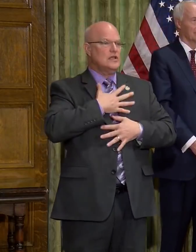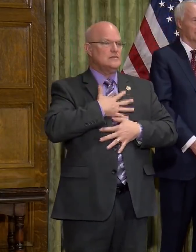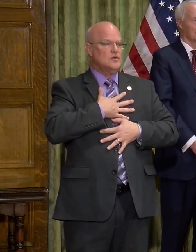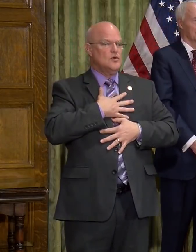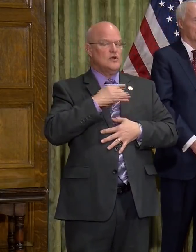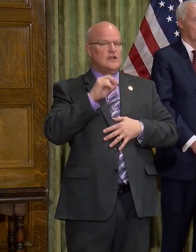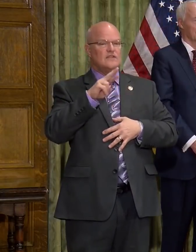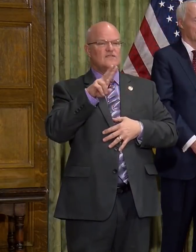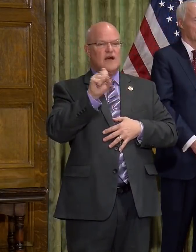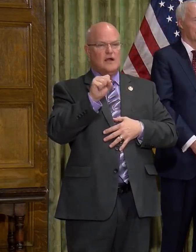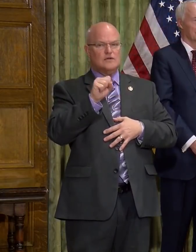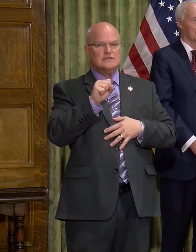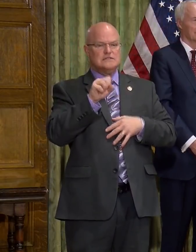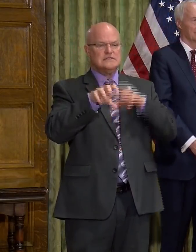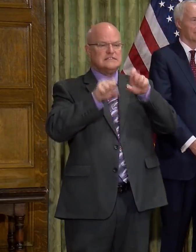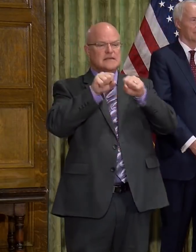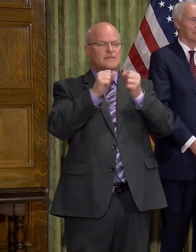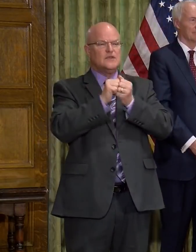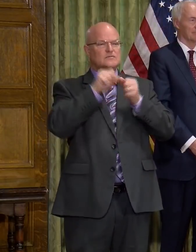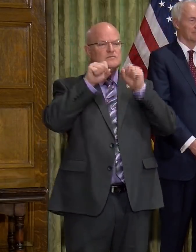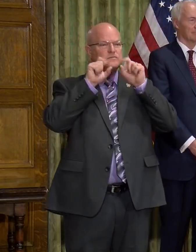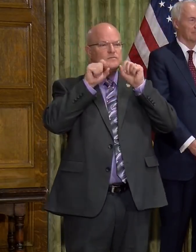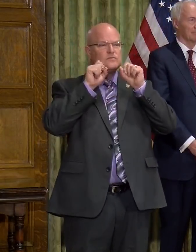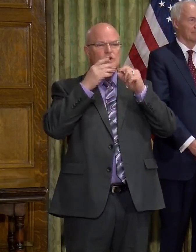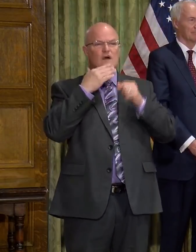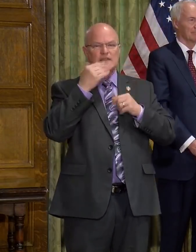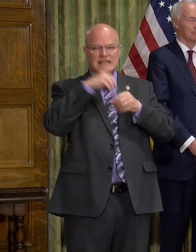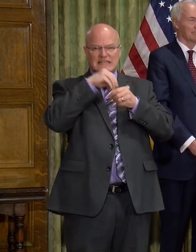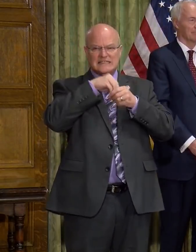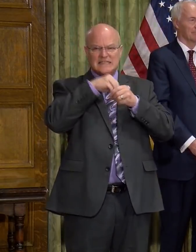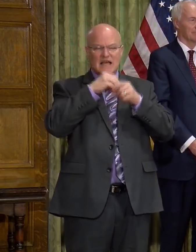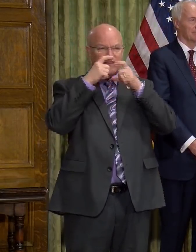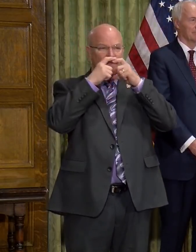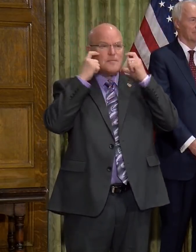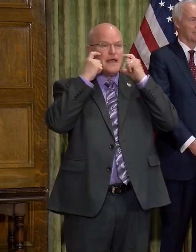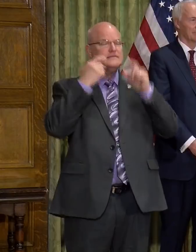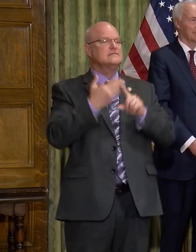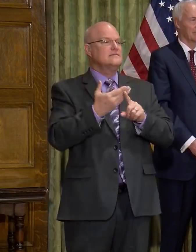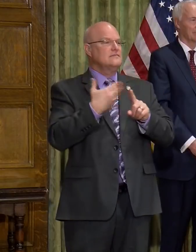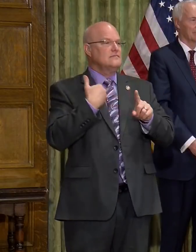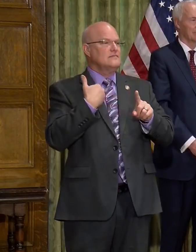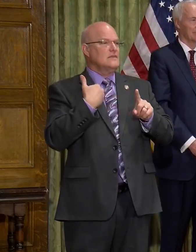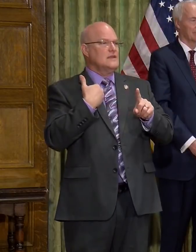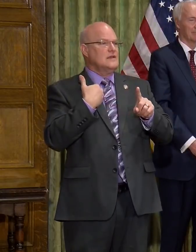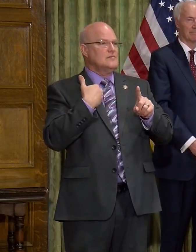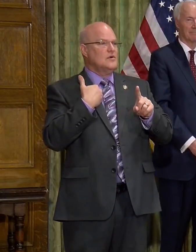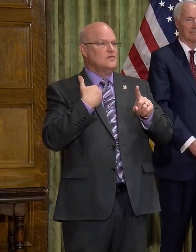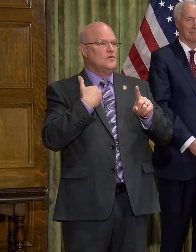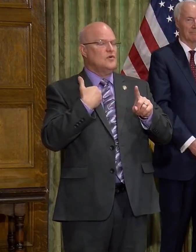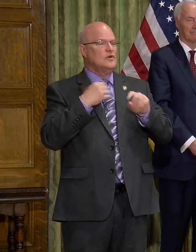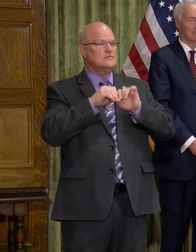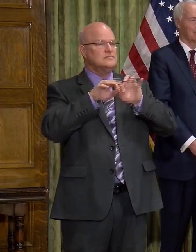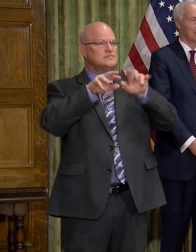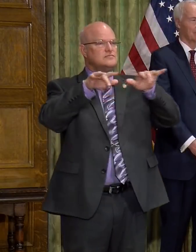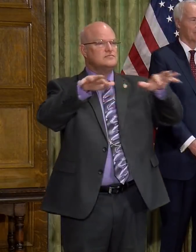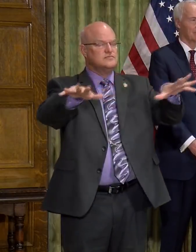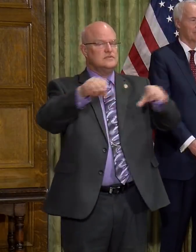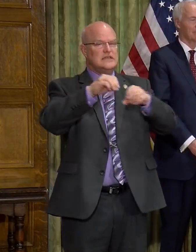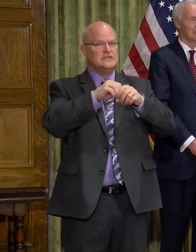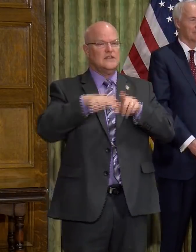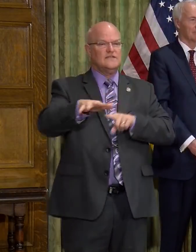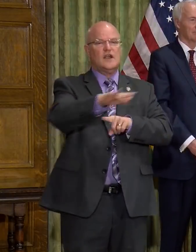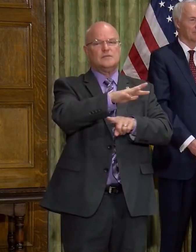virus. Capturing those droplets on the inside of the mask before they spread into